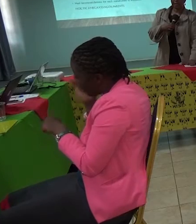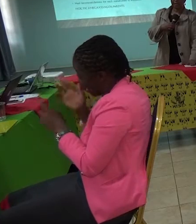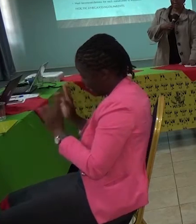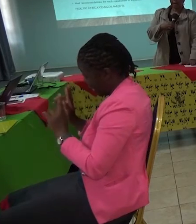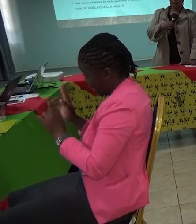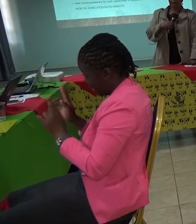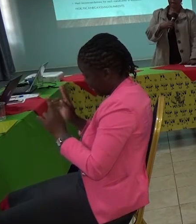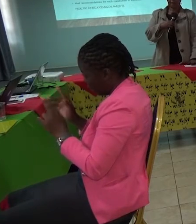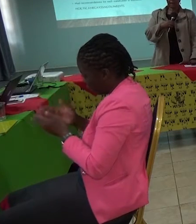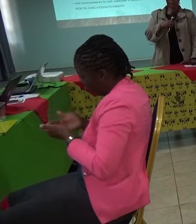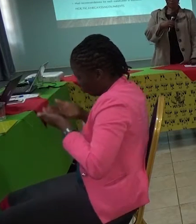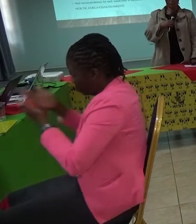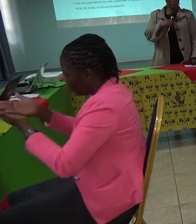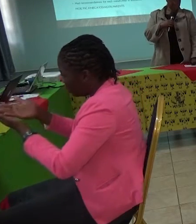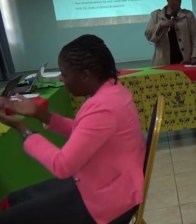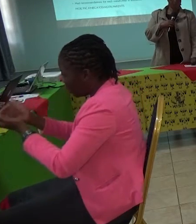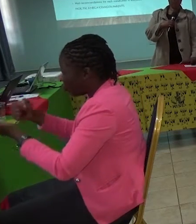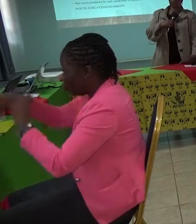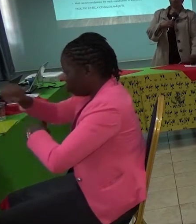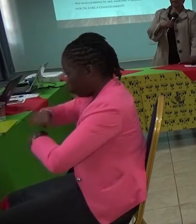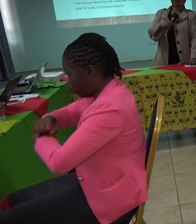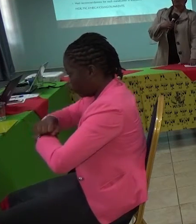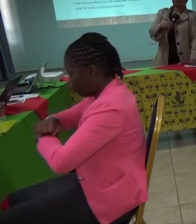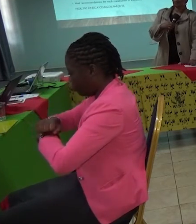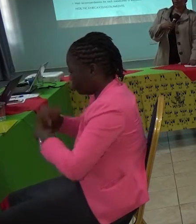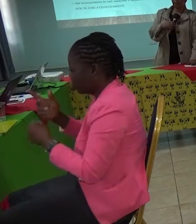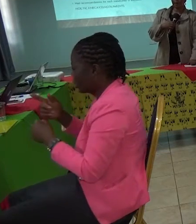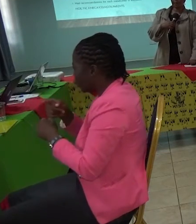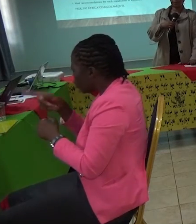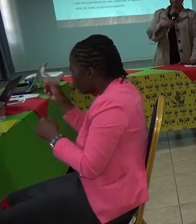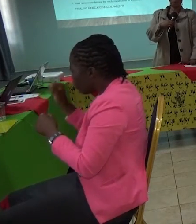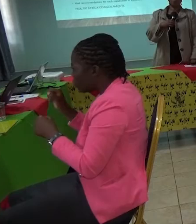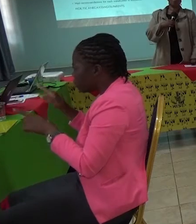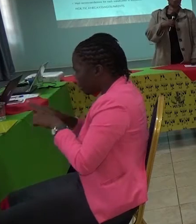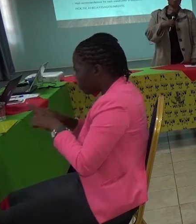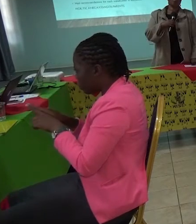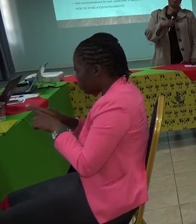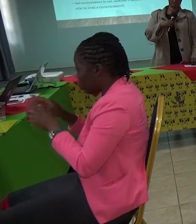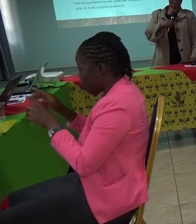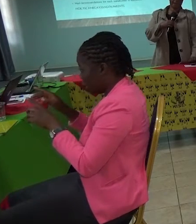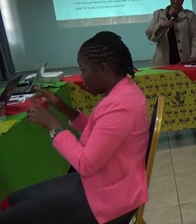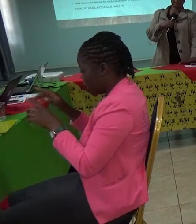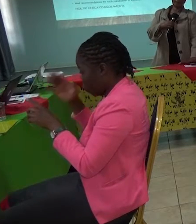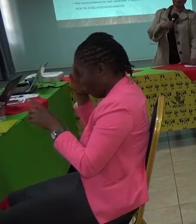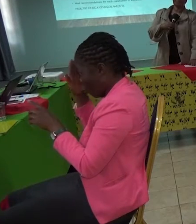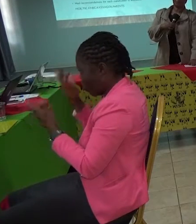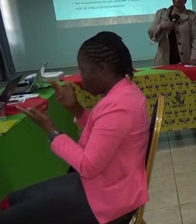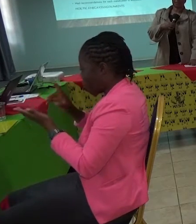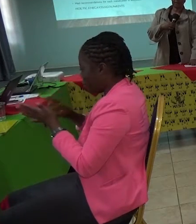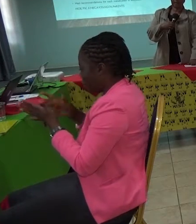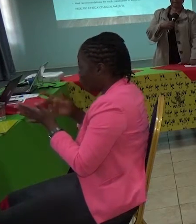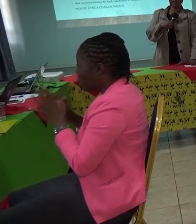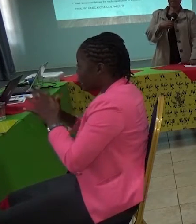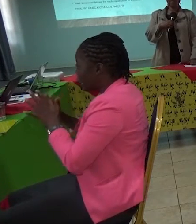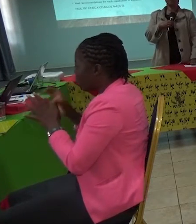say, our grandmothers or our mothers, depending on where and when you grew up, they would put the pot on the fire and fill it with